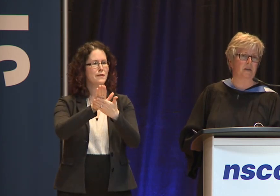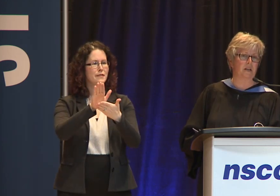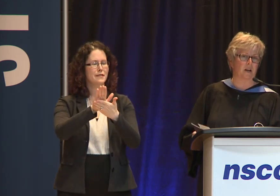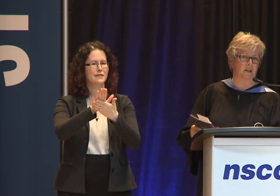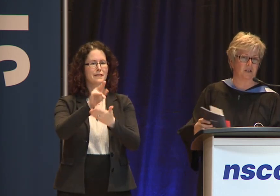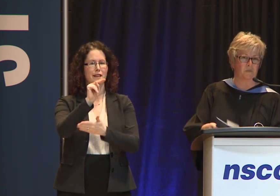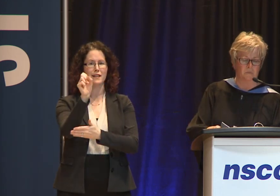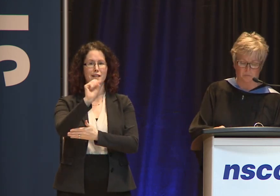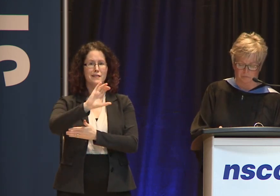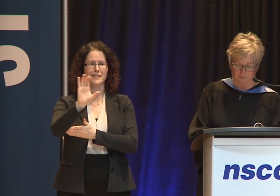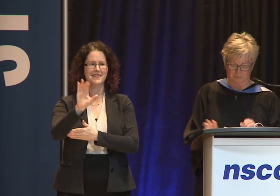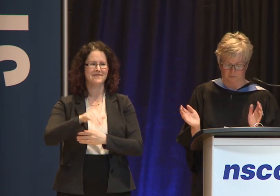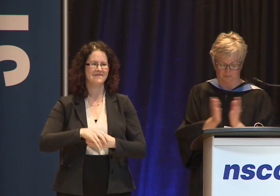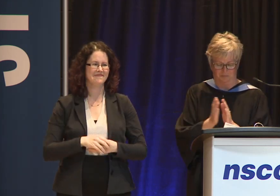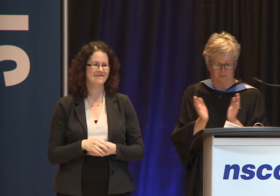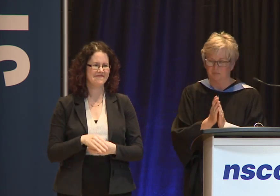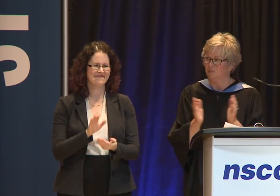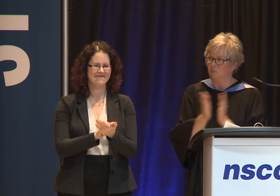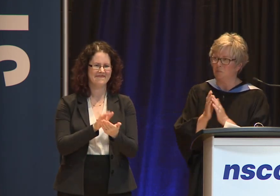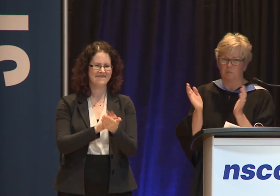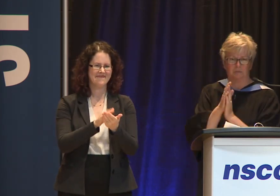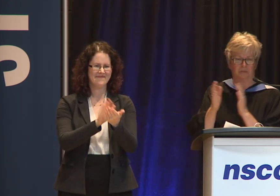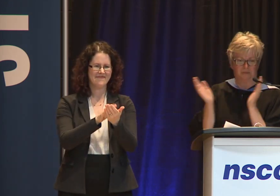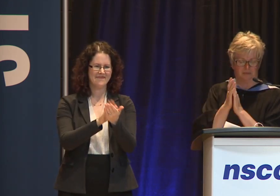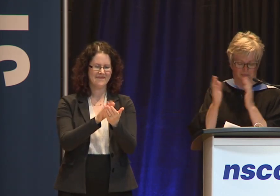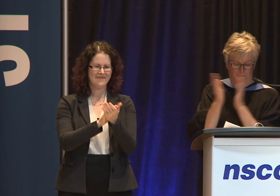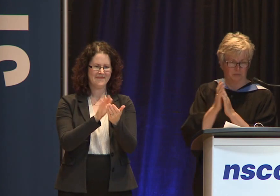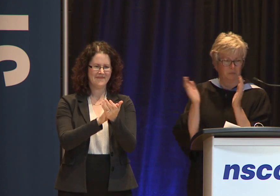Scotia Community College.